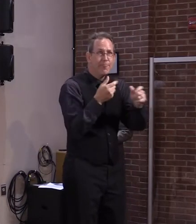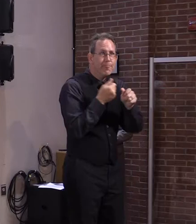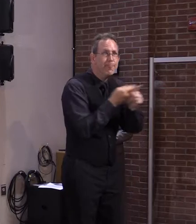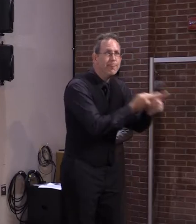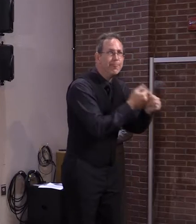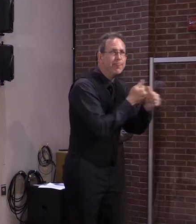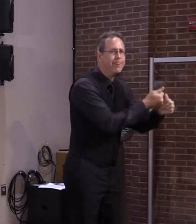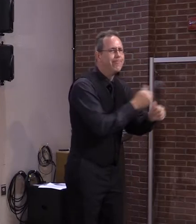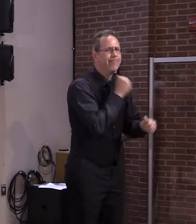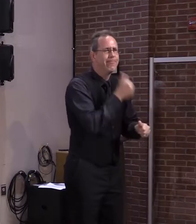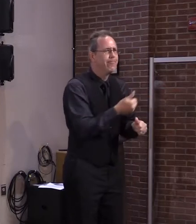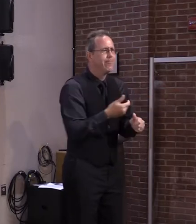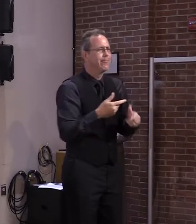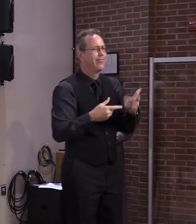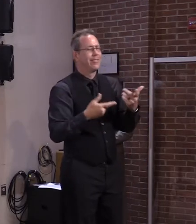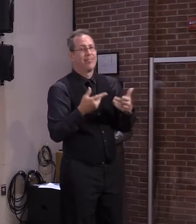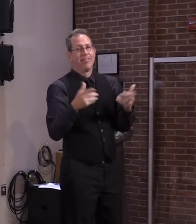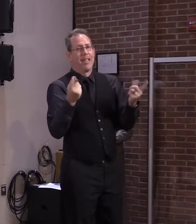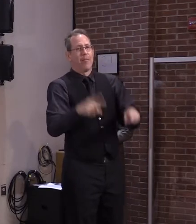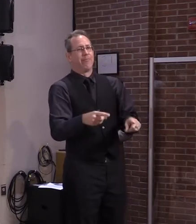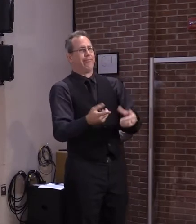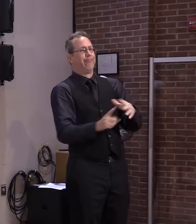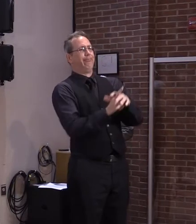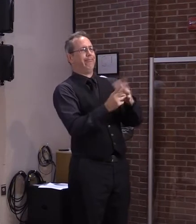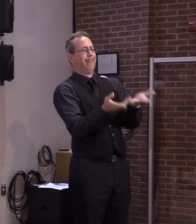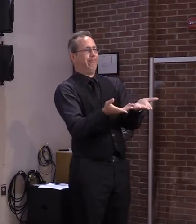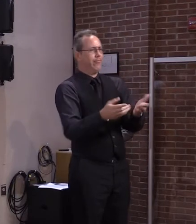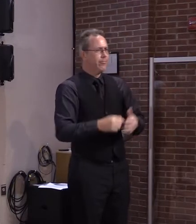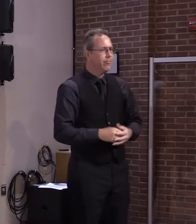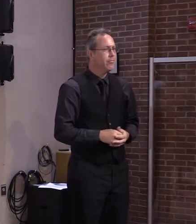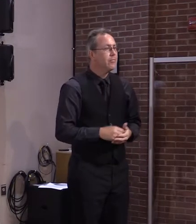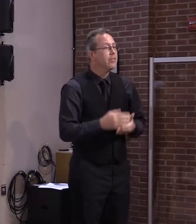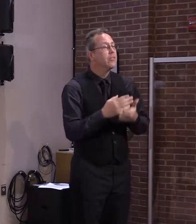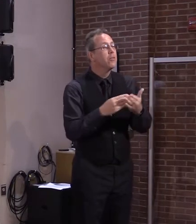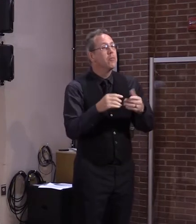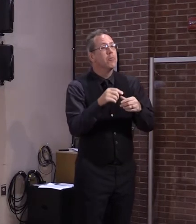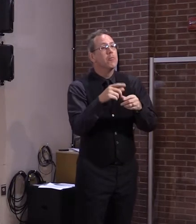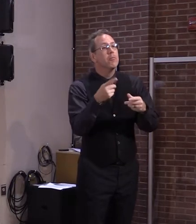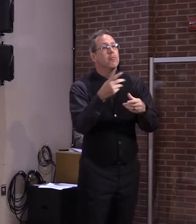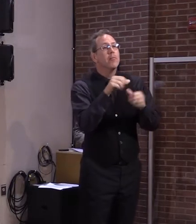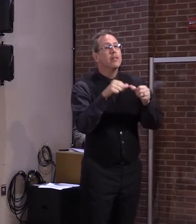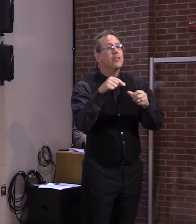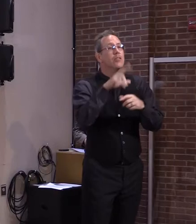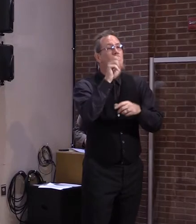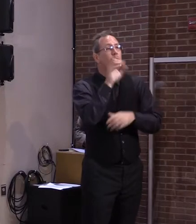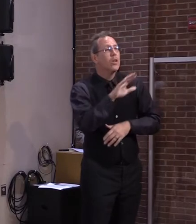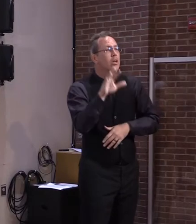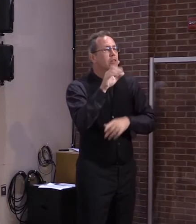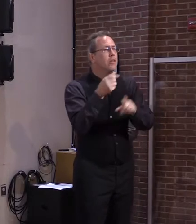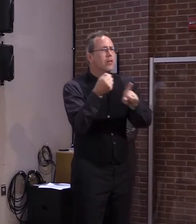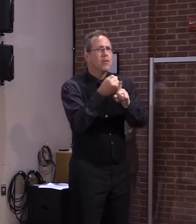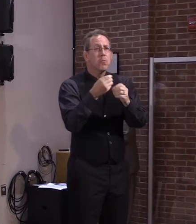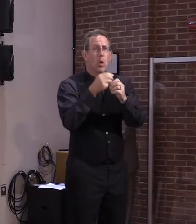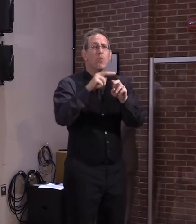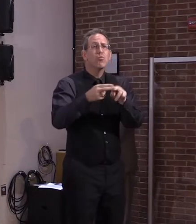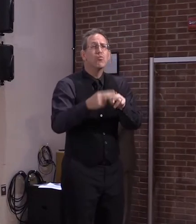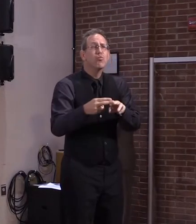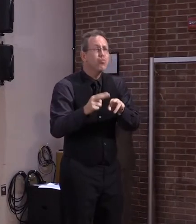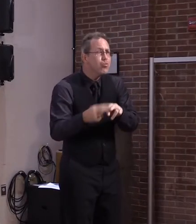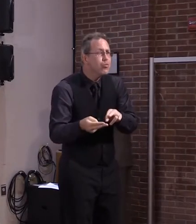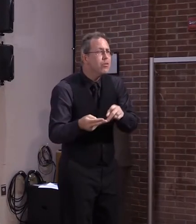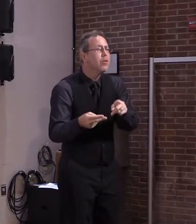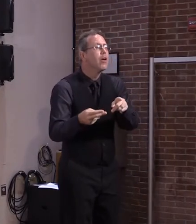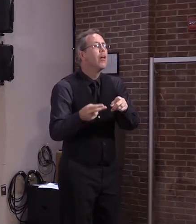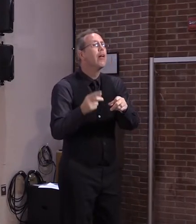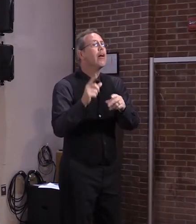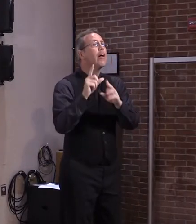these places across the country, you know, they've already been in this sort of decline. And I think the reason that they're in that decline is because so many people have